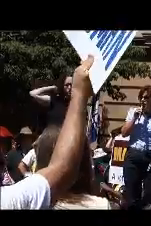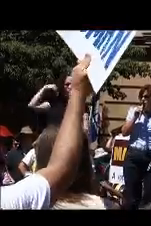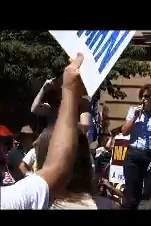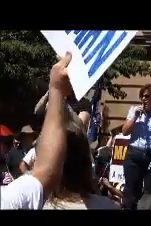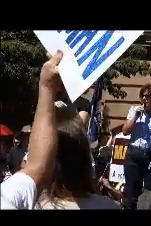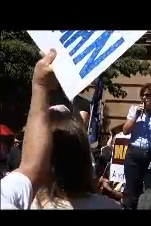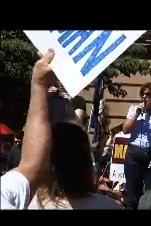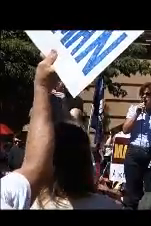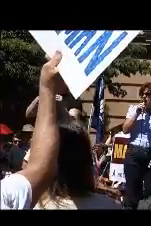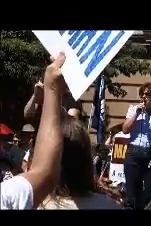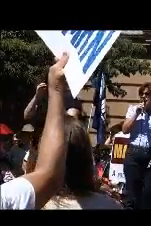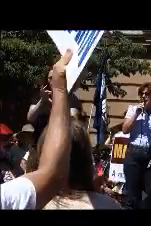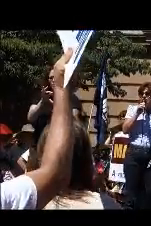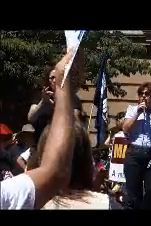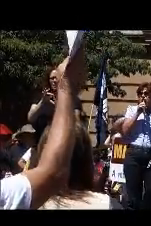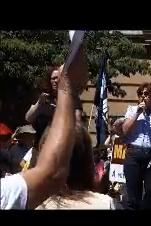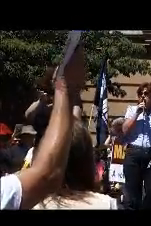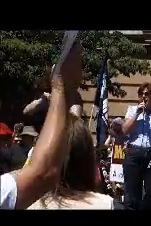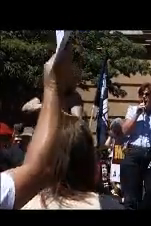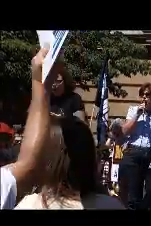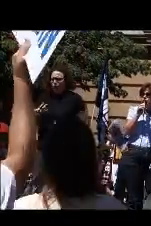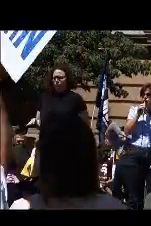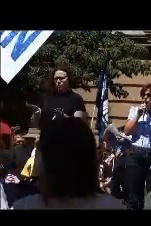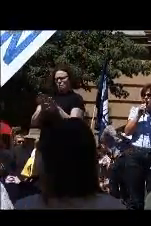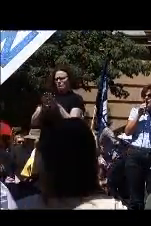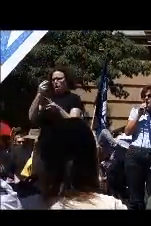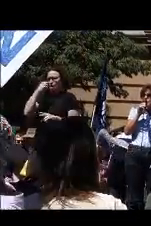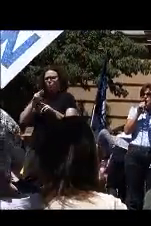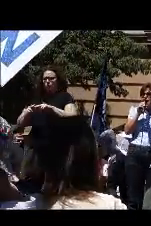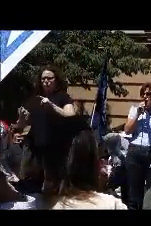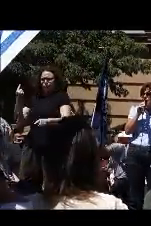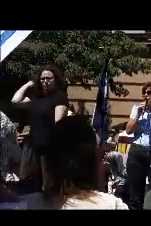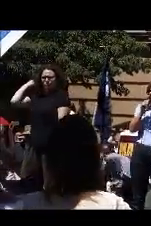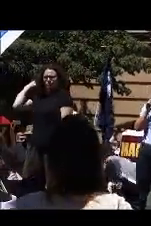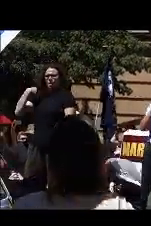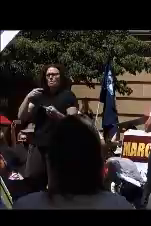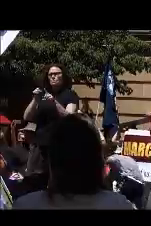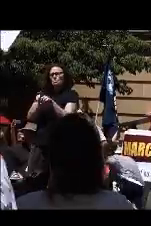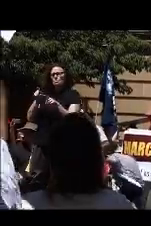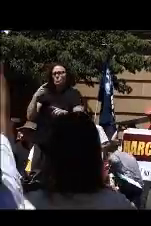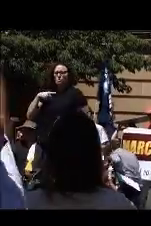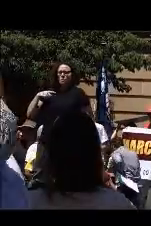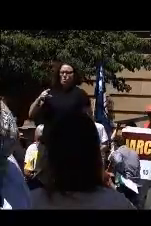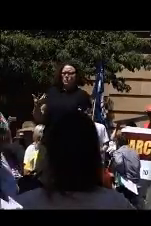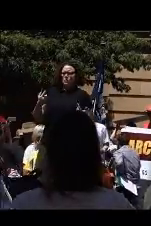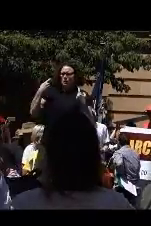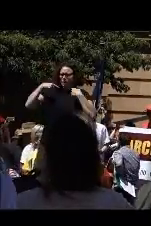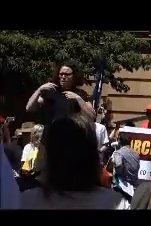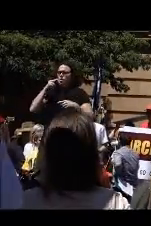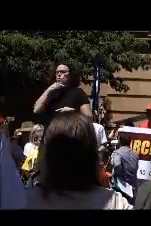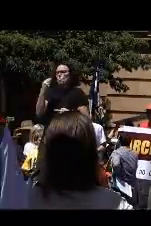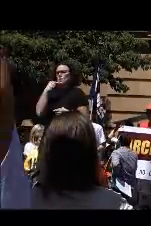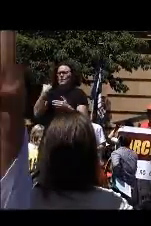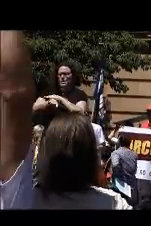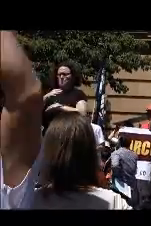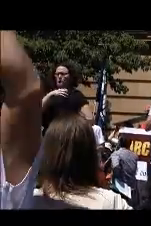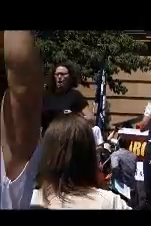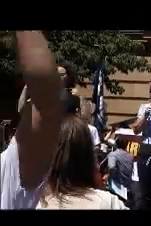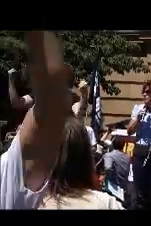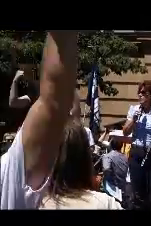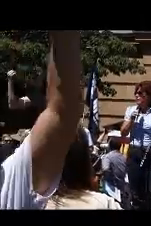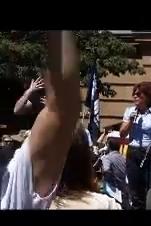we're going back to those days because Campbell Newman is in power. Shame on Newman,